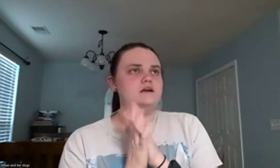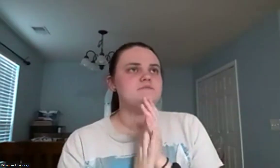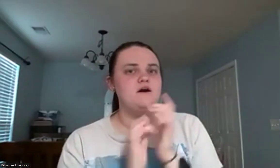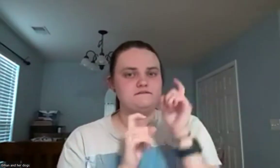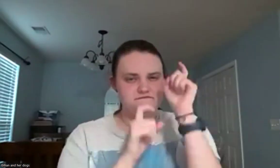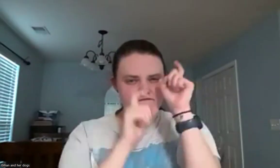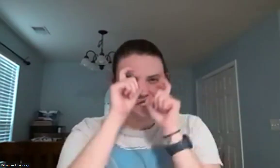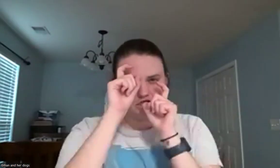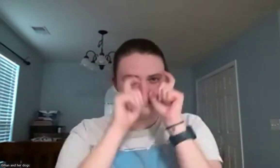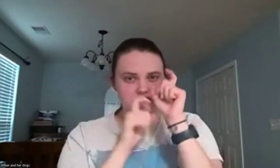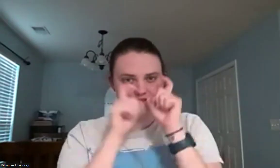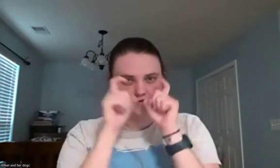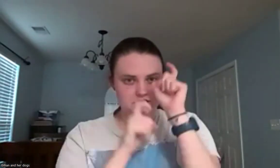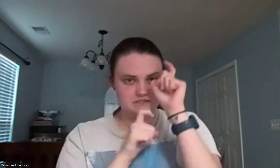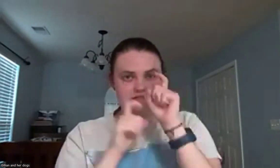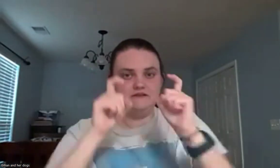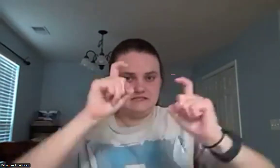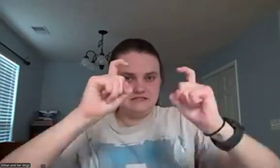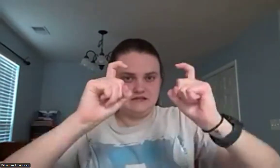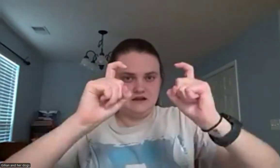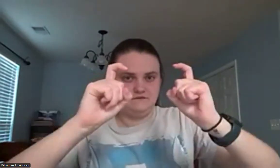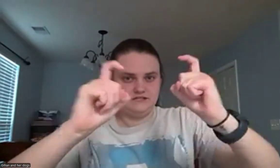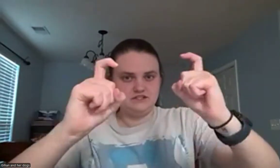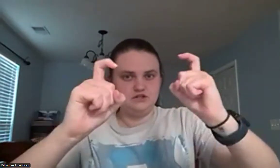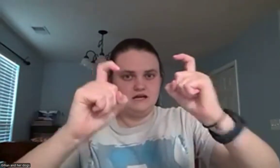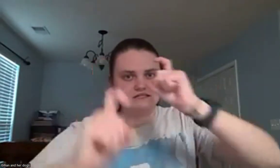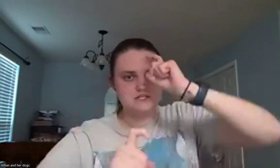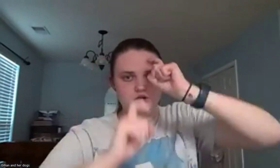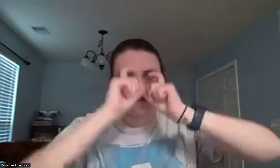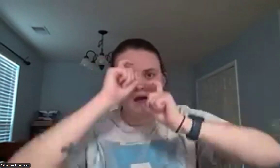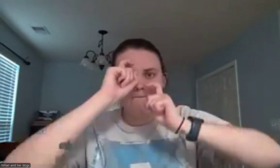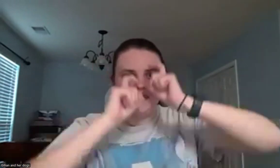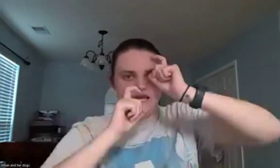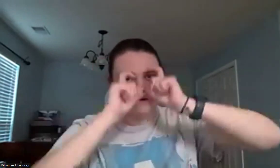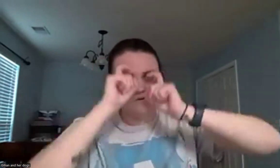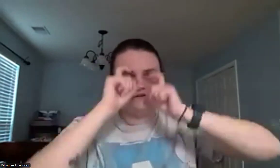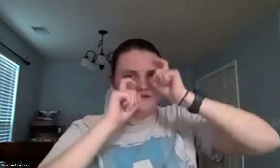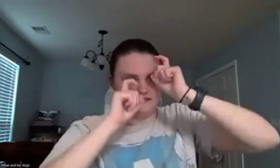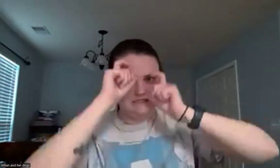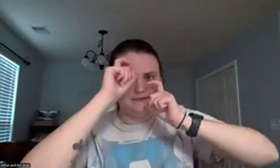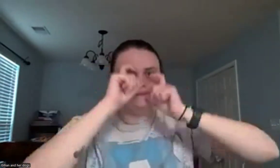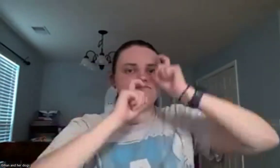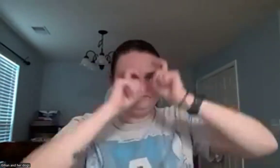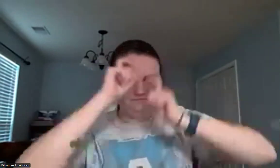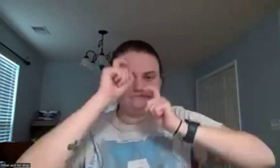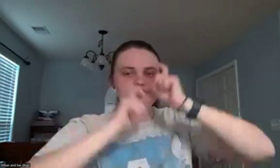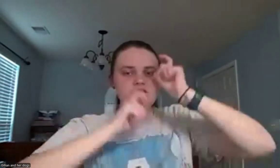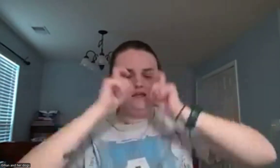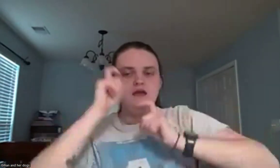about facial expressions. And this is the sign for it. It's like two X's and you're going up and down on your face. And